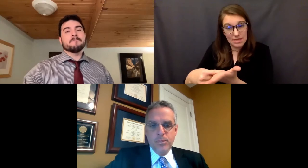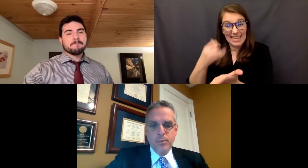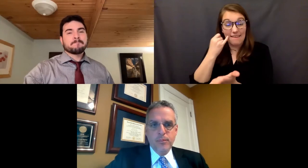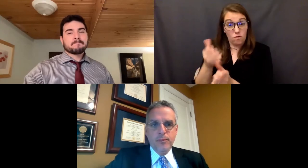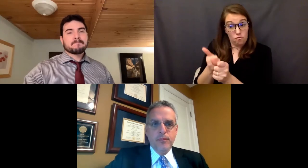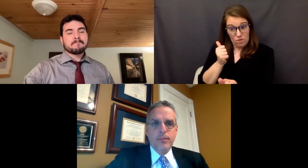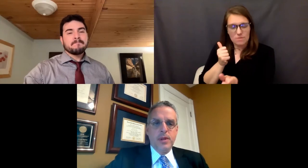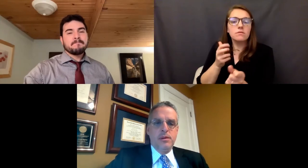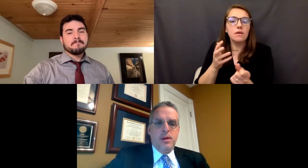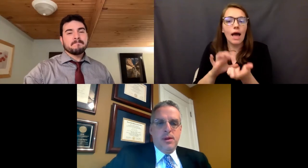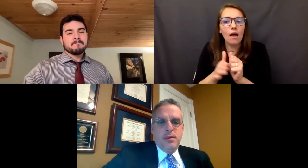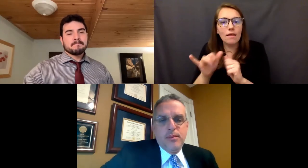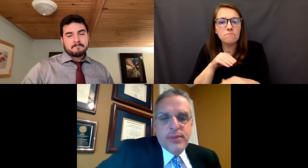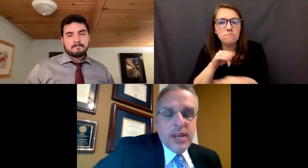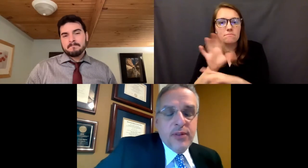Thank you.